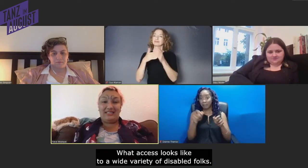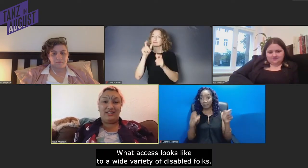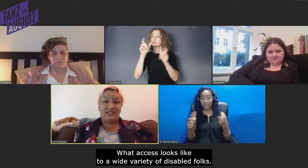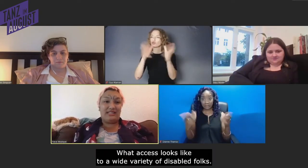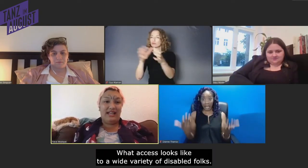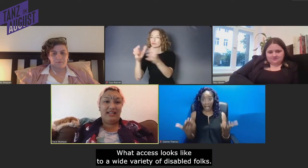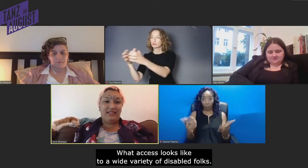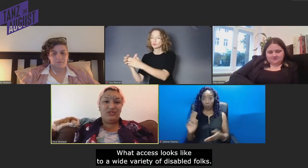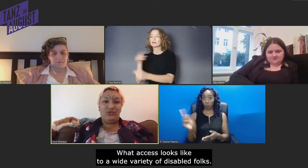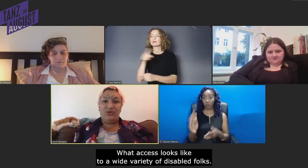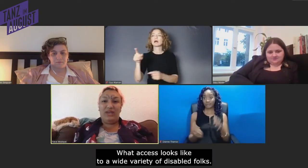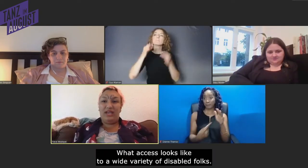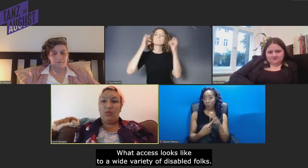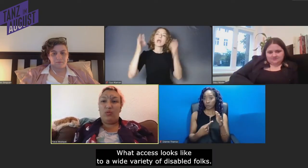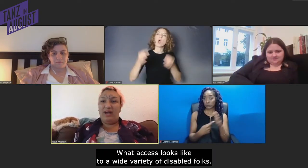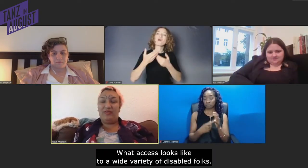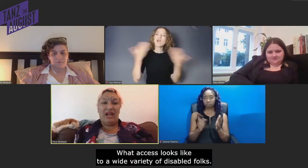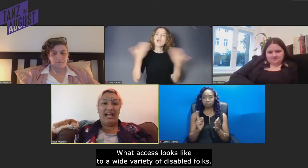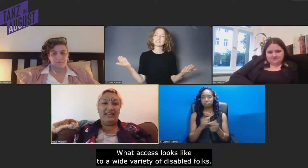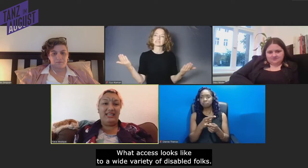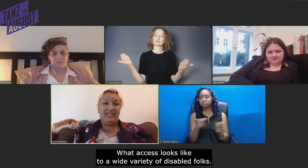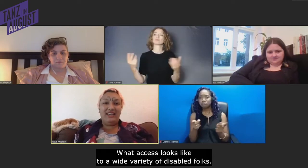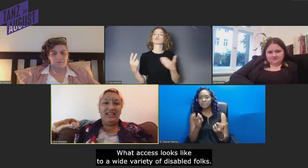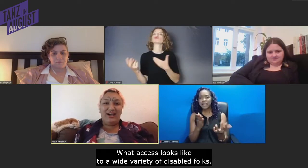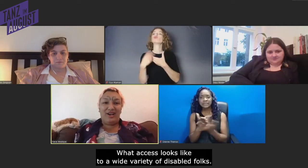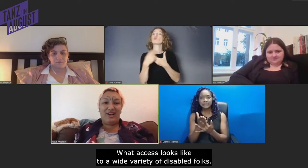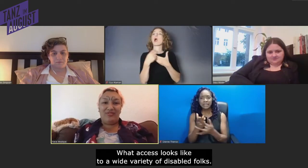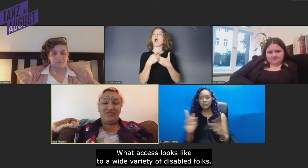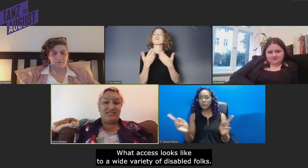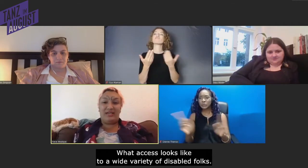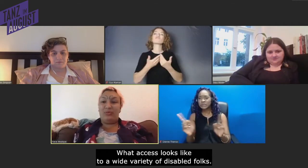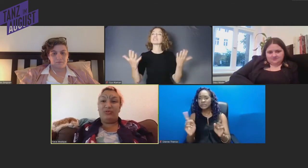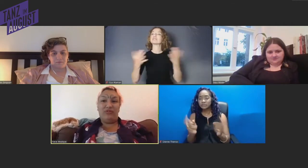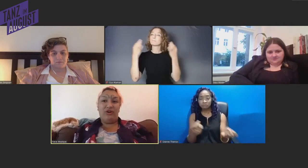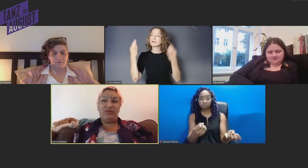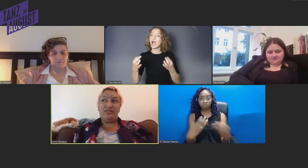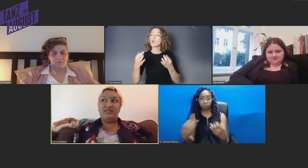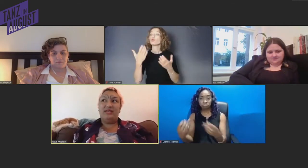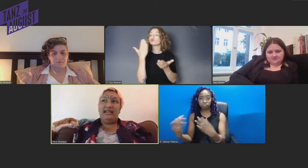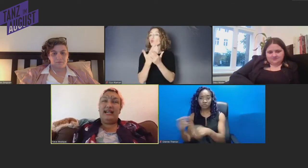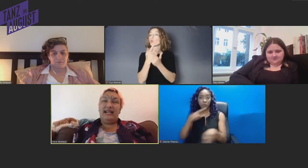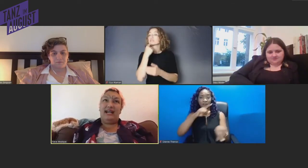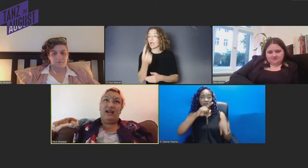access looks like to a wide variety of disabled folks,